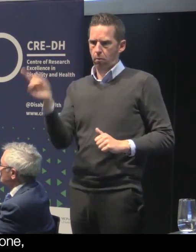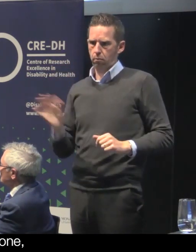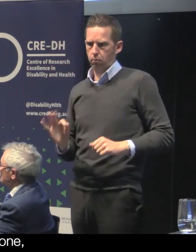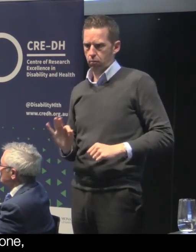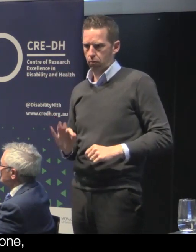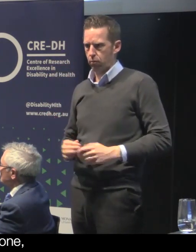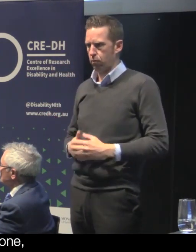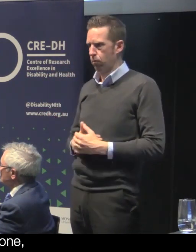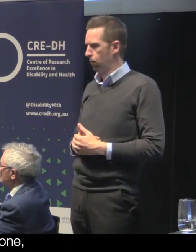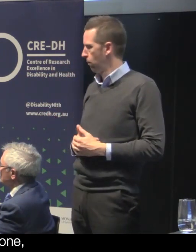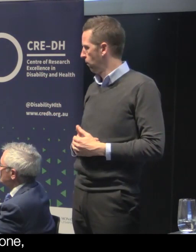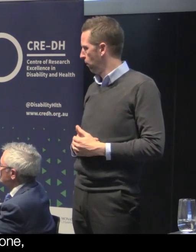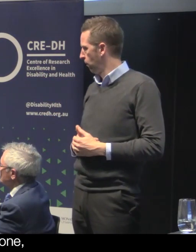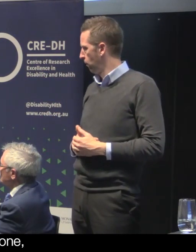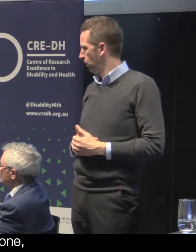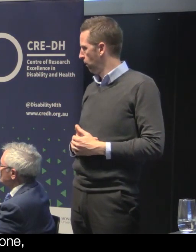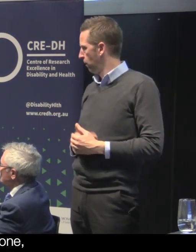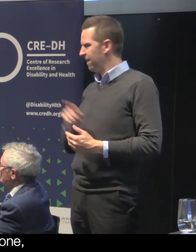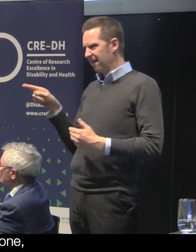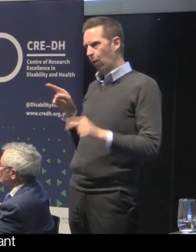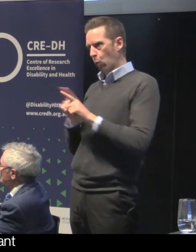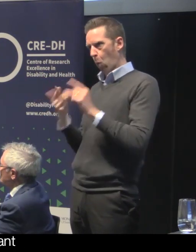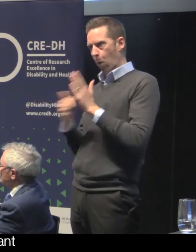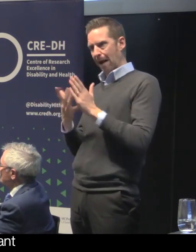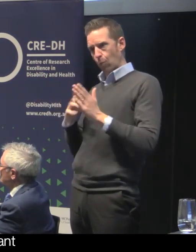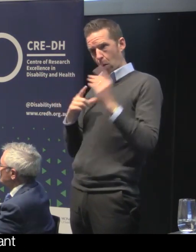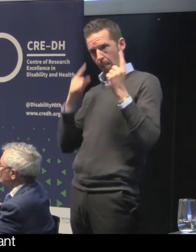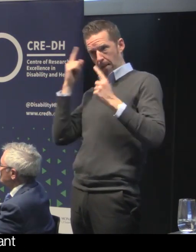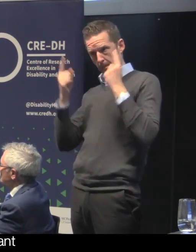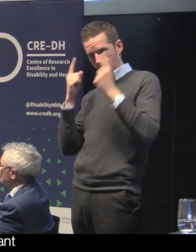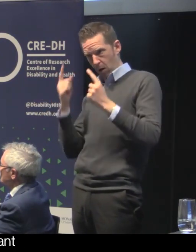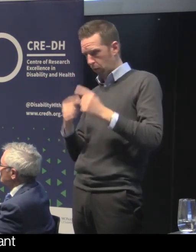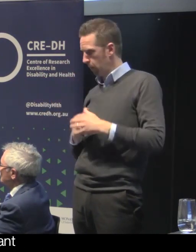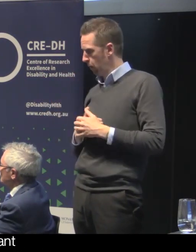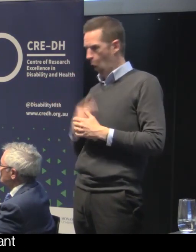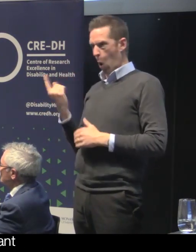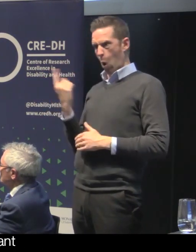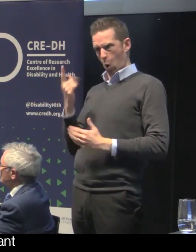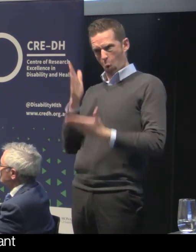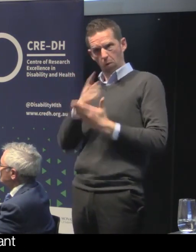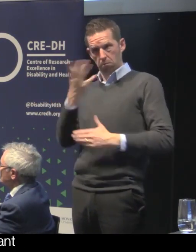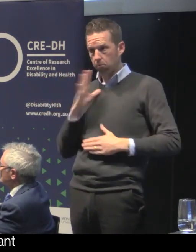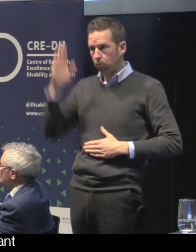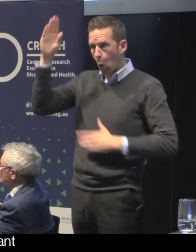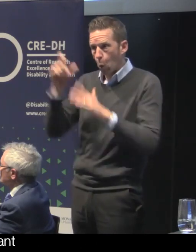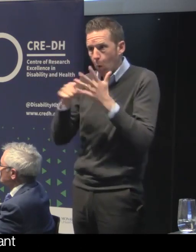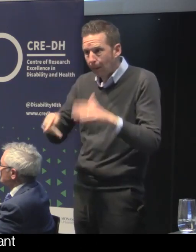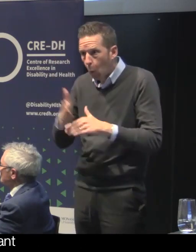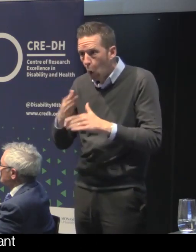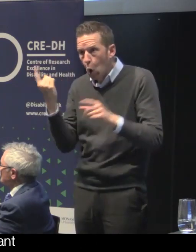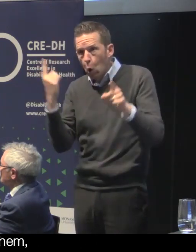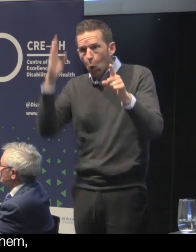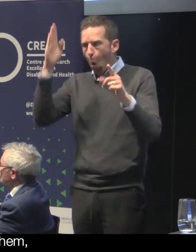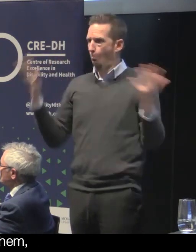actually need to think about, well, who does want to do this work? Where are they, and how do we